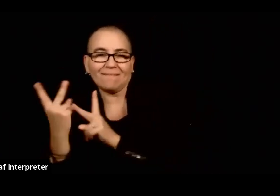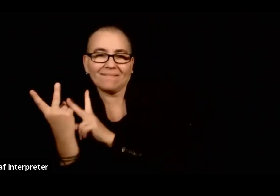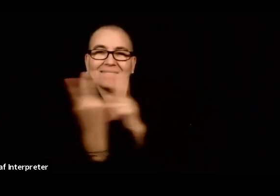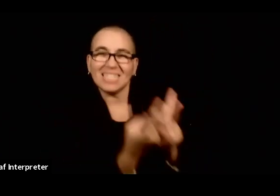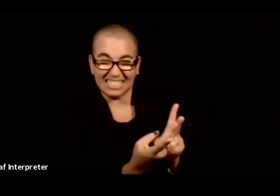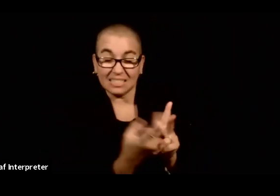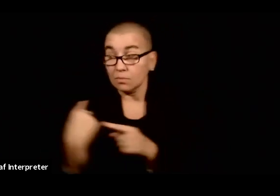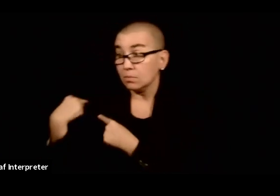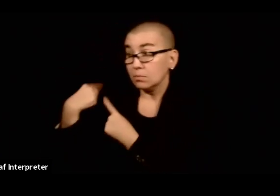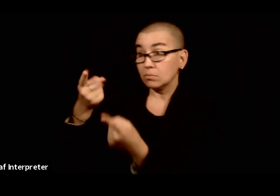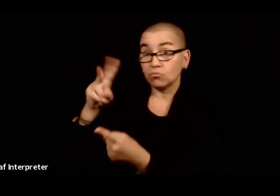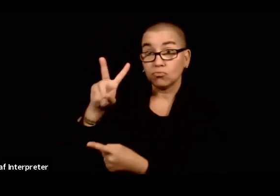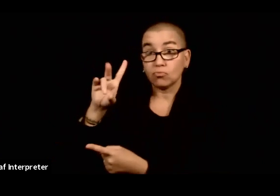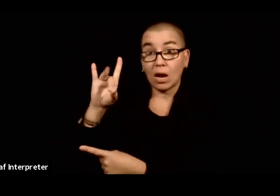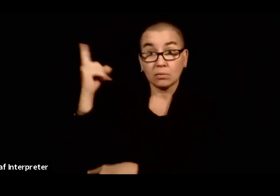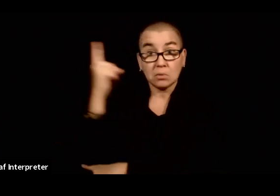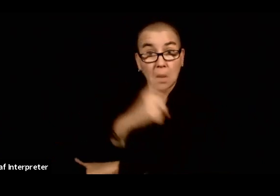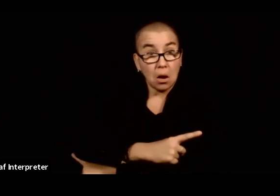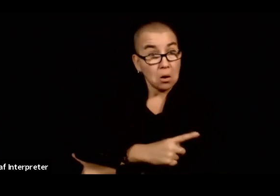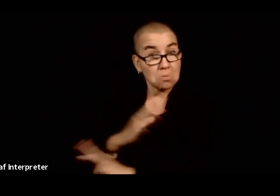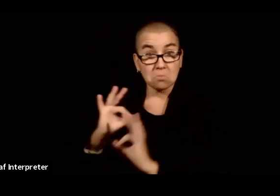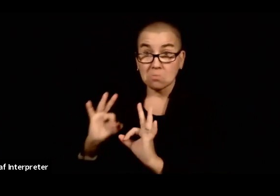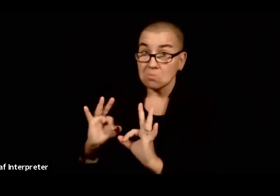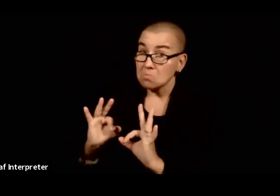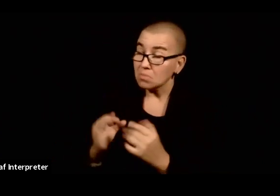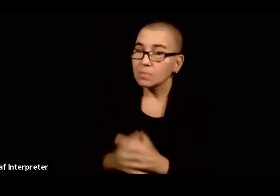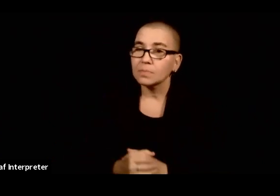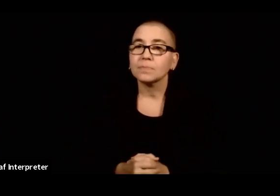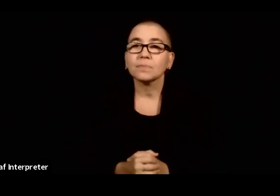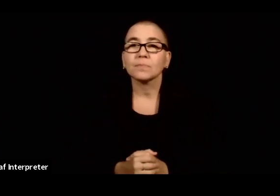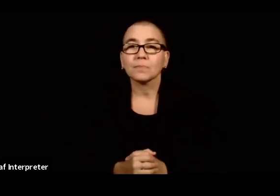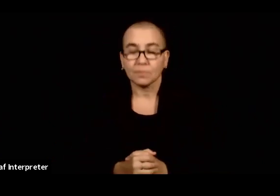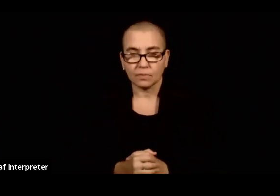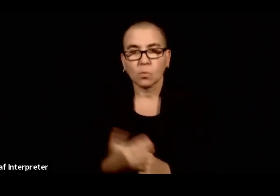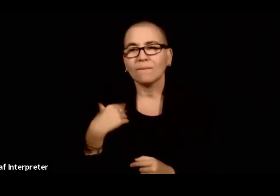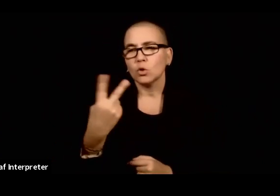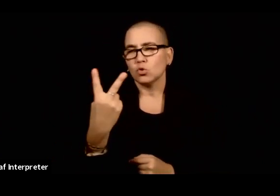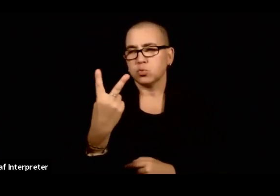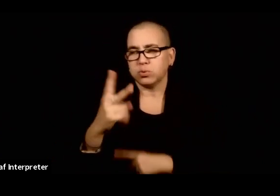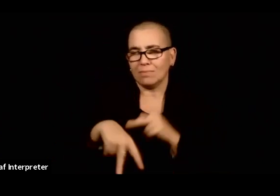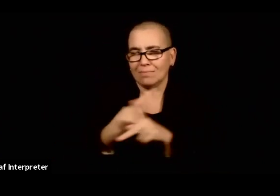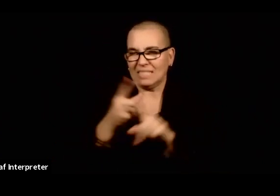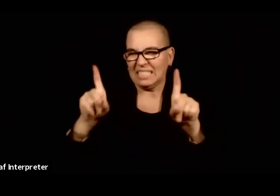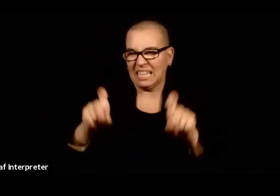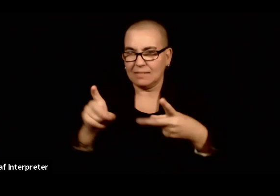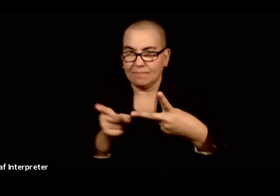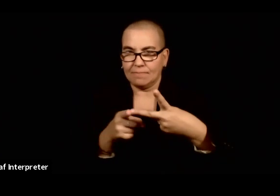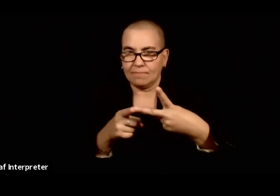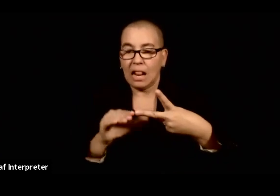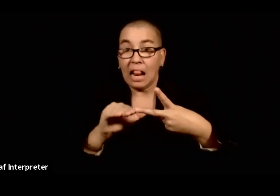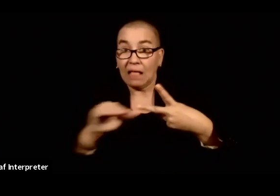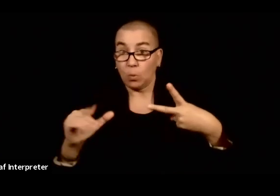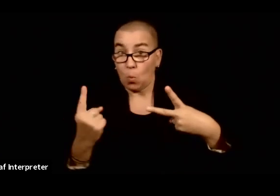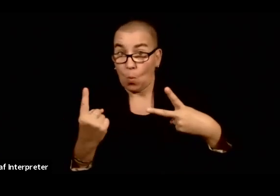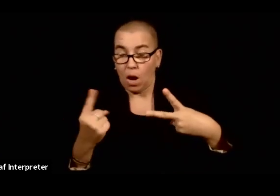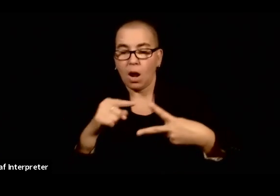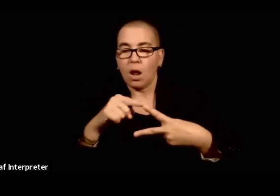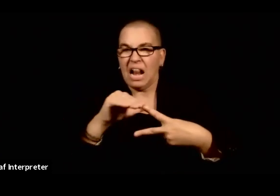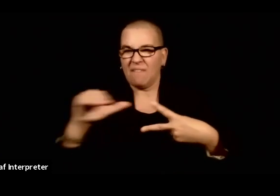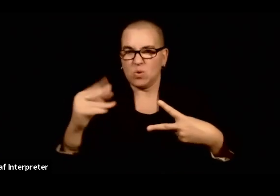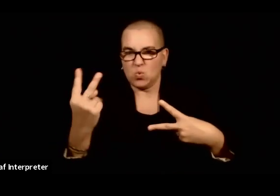a long-term care facility will be in, level 1 or level 2. For a facility to be in